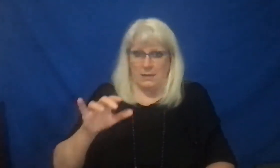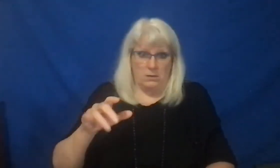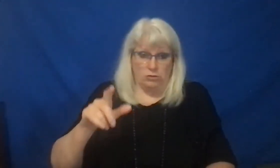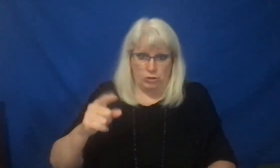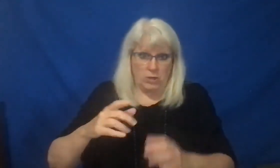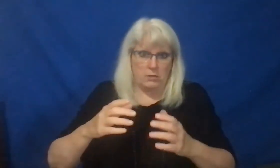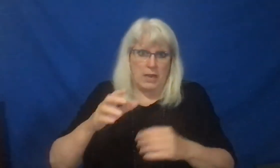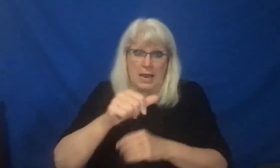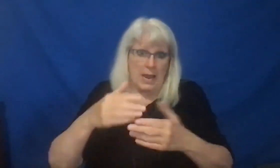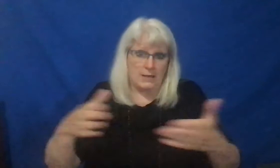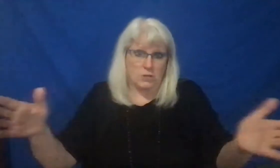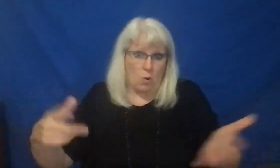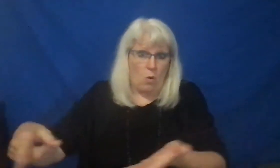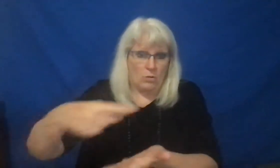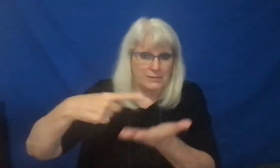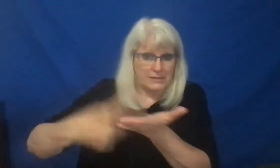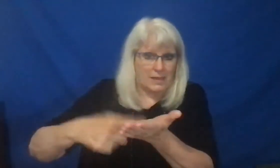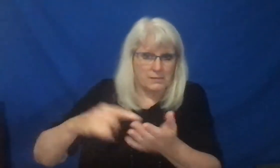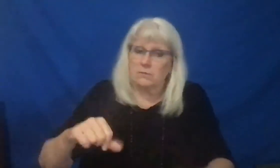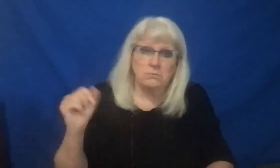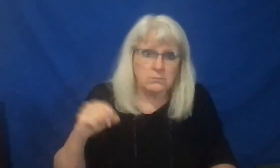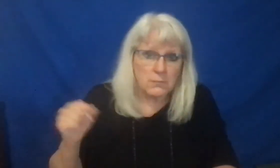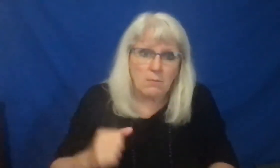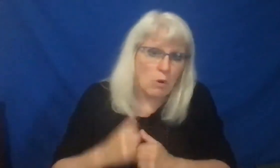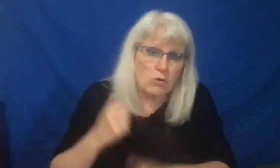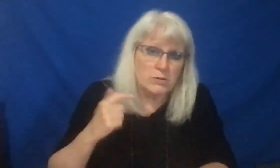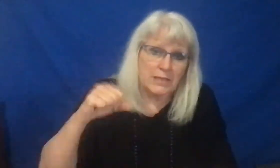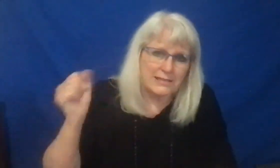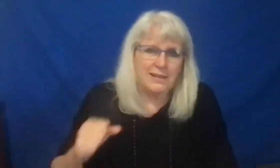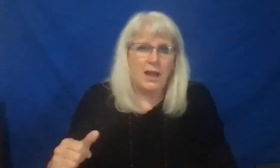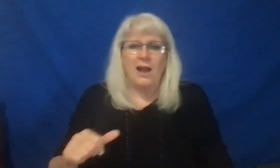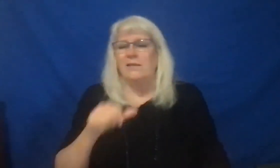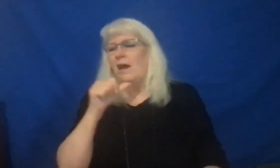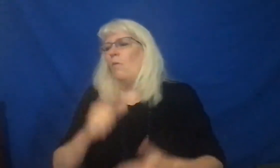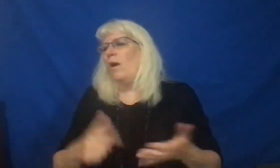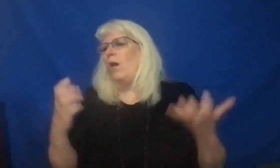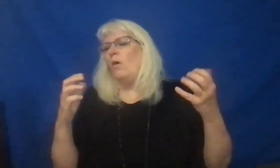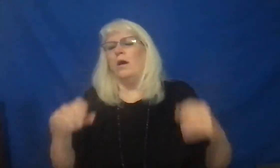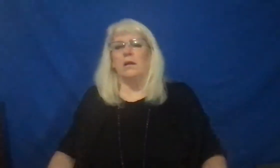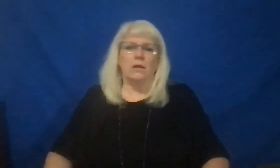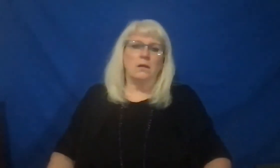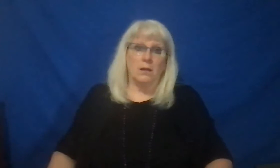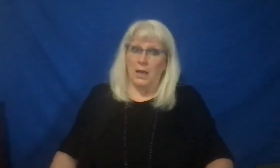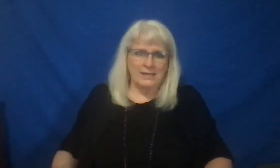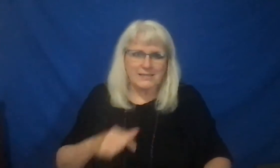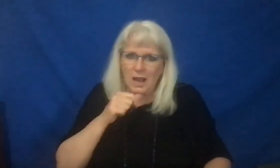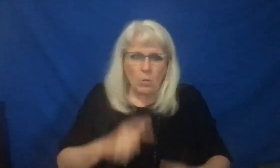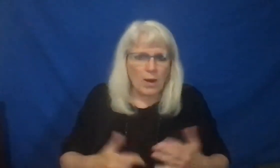answer is yes, right? Even if I don't like it, it's not up to me. It's up to our group conscience. And it really